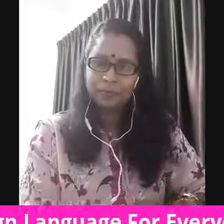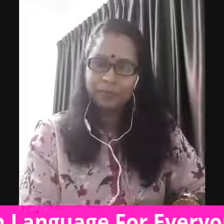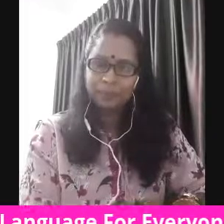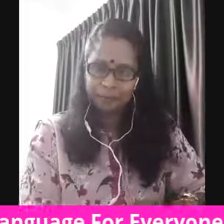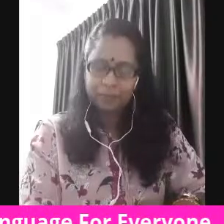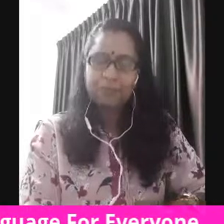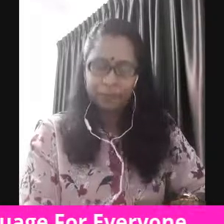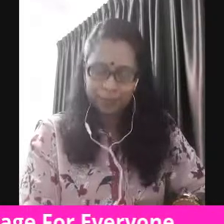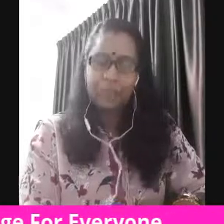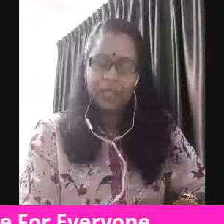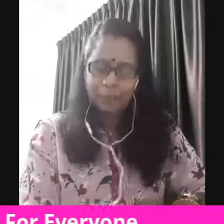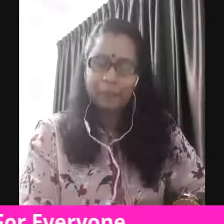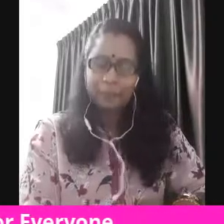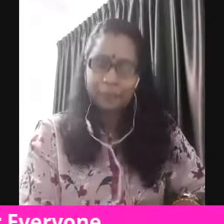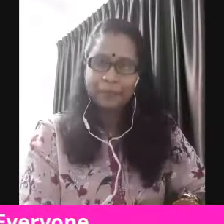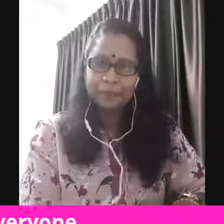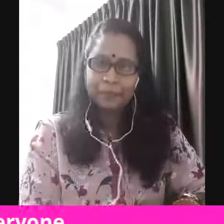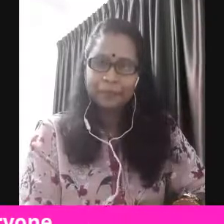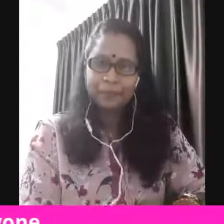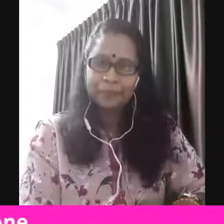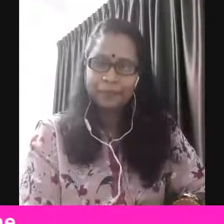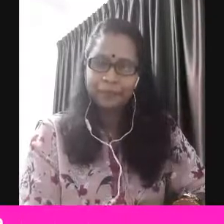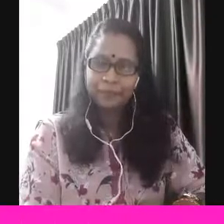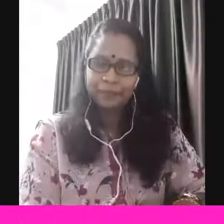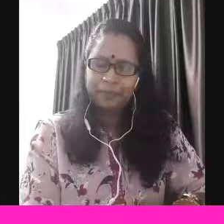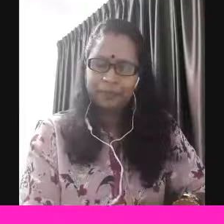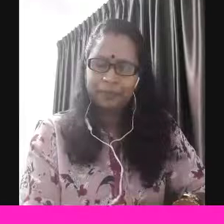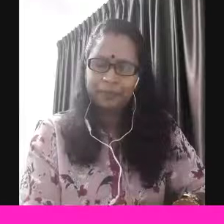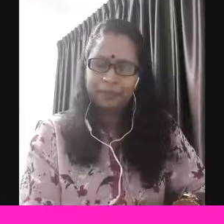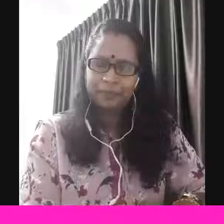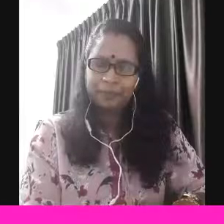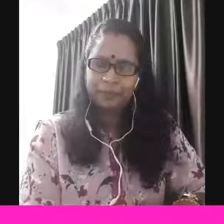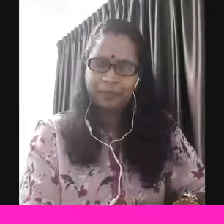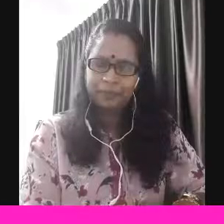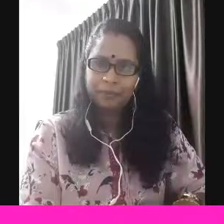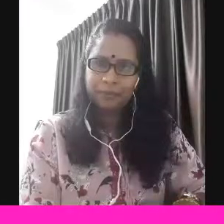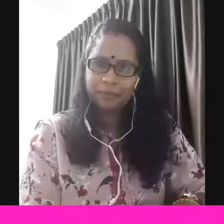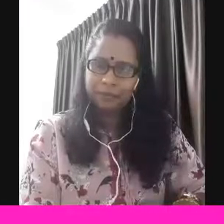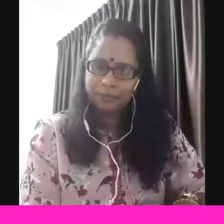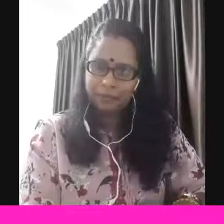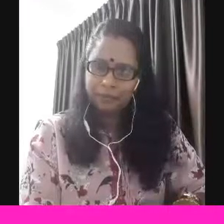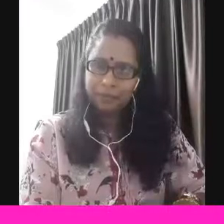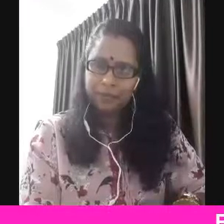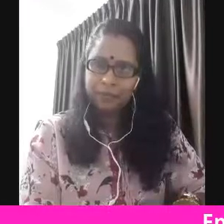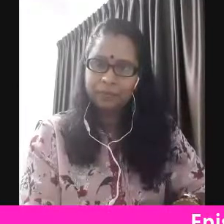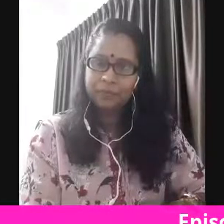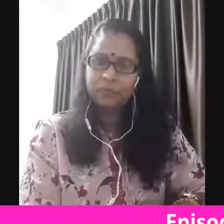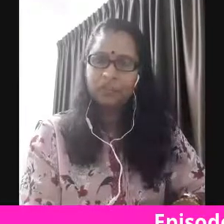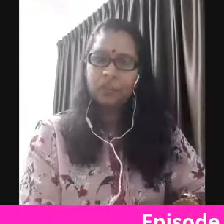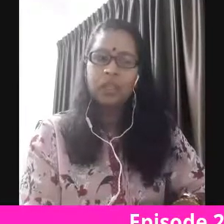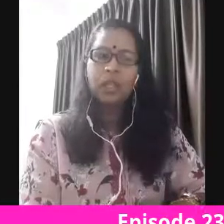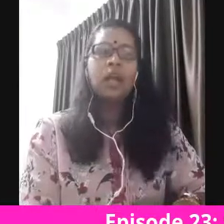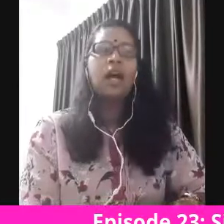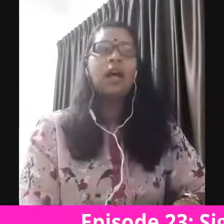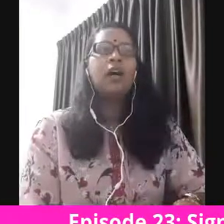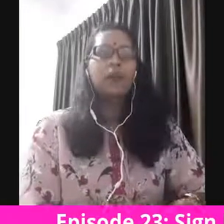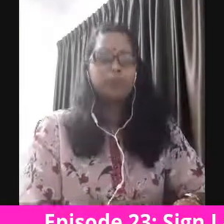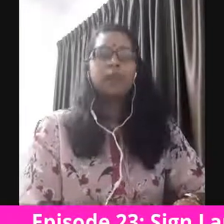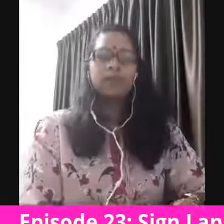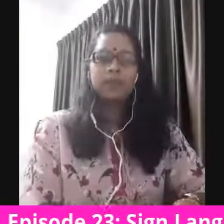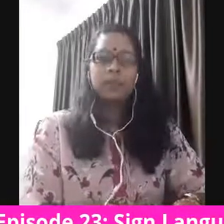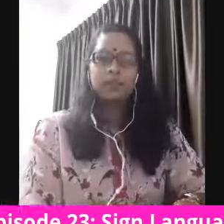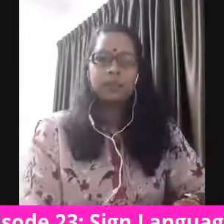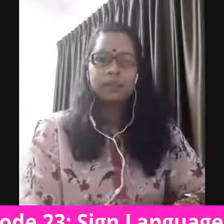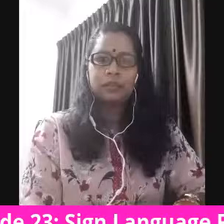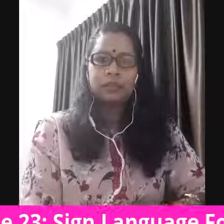Bahasa Melayu, right? Yeah. Okay, so how if we want to use Bahasa English language in Malaysia? Can